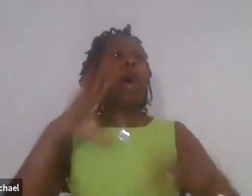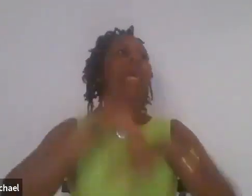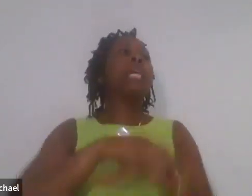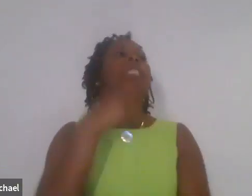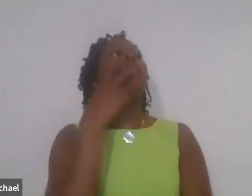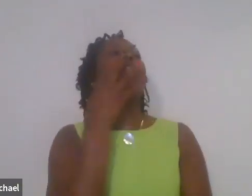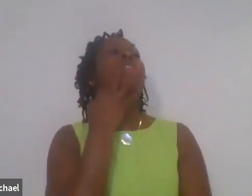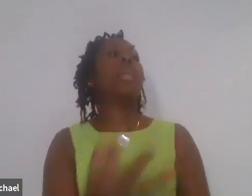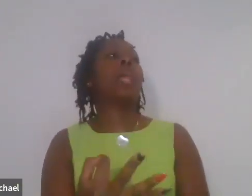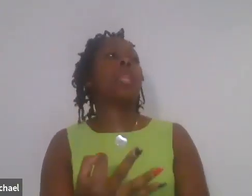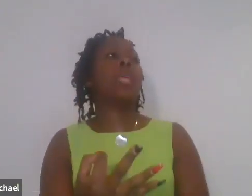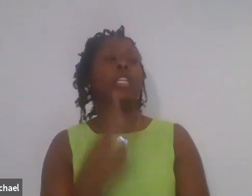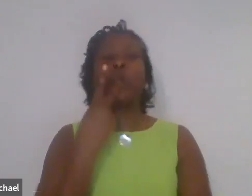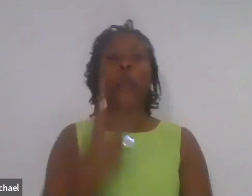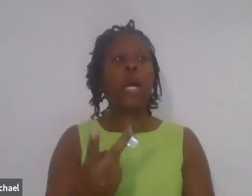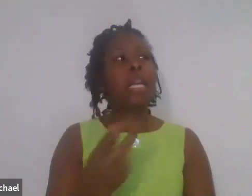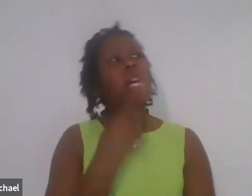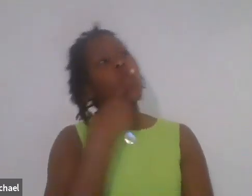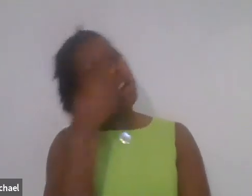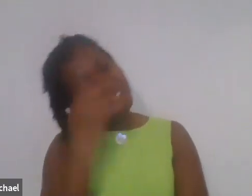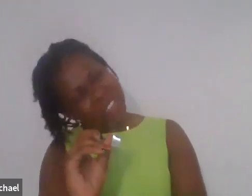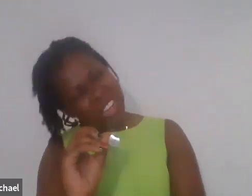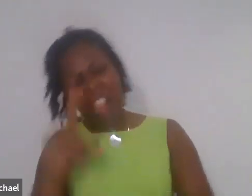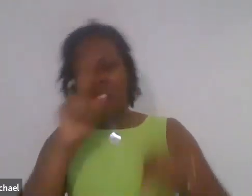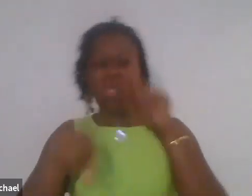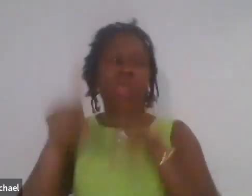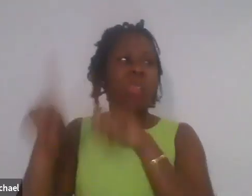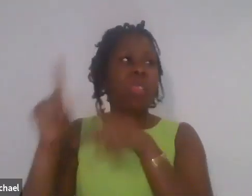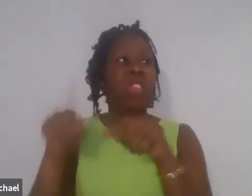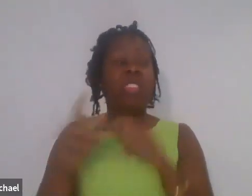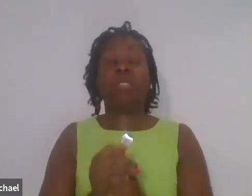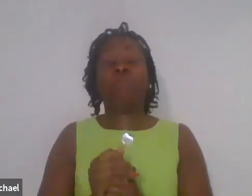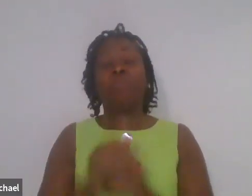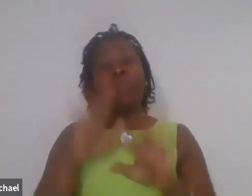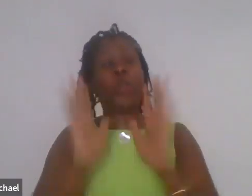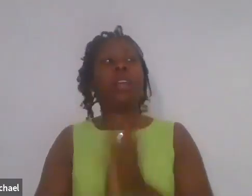for practice, and paid 300, 200, sometimes 150. It varied.